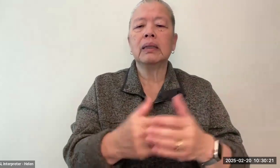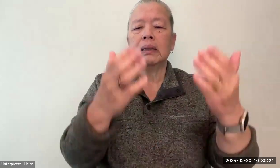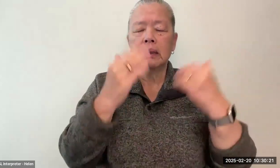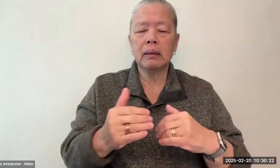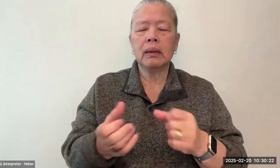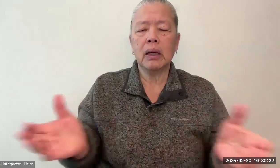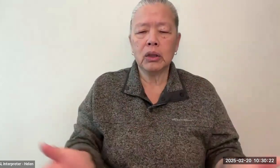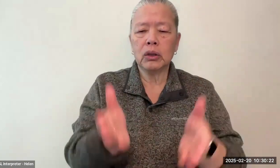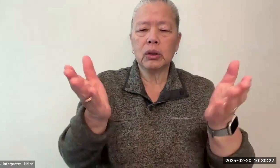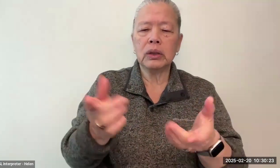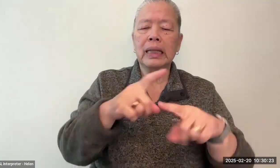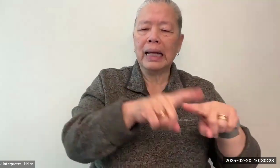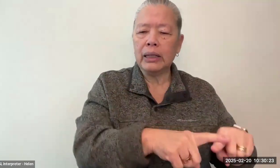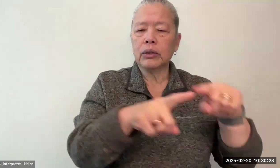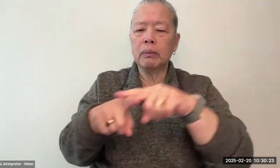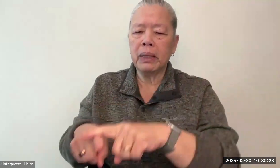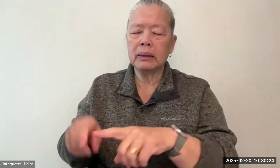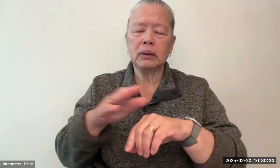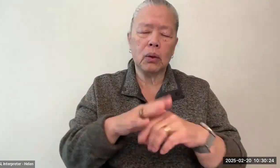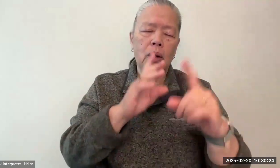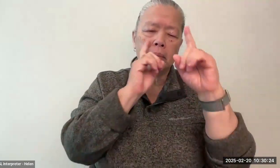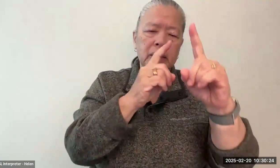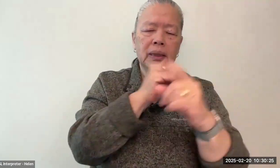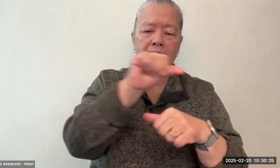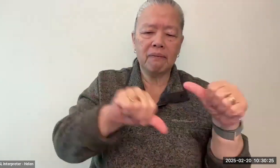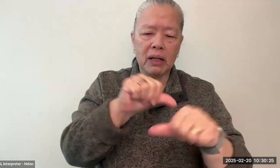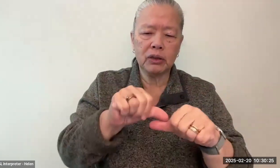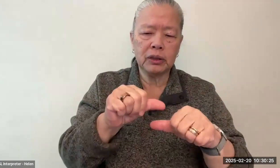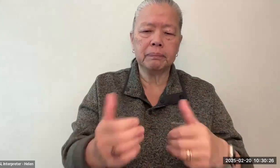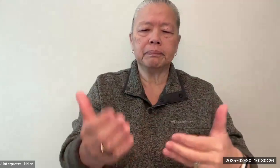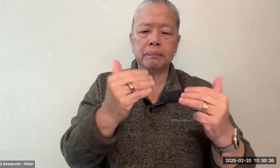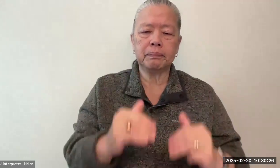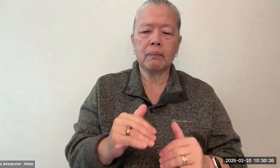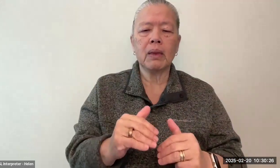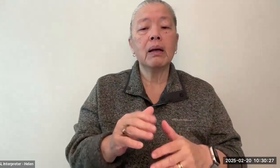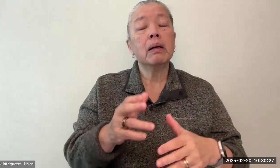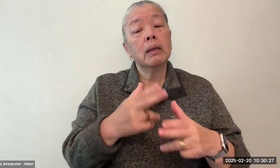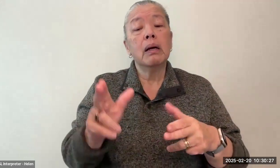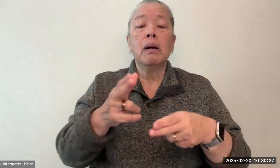interdependence in mission and fellowship. 4. Being considered provisional and thus